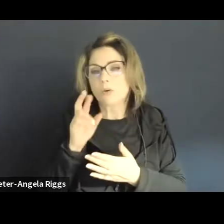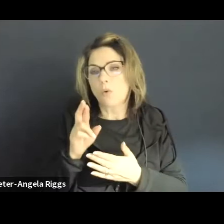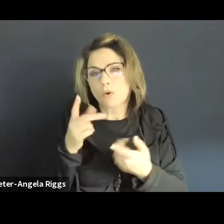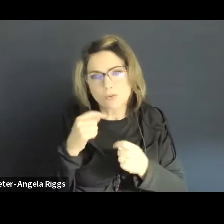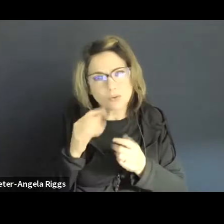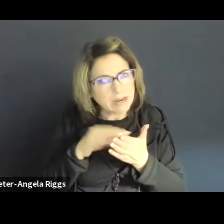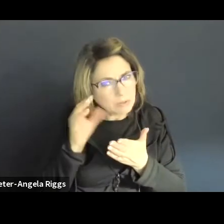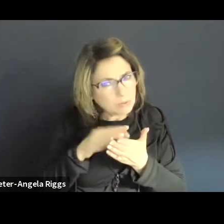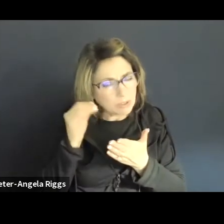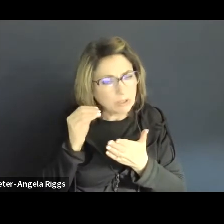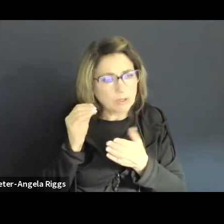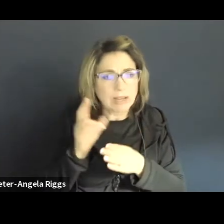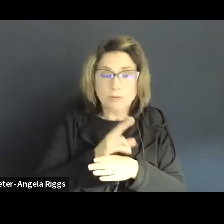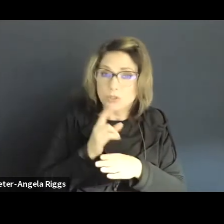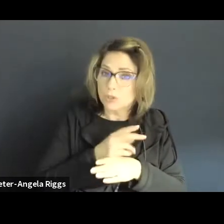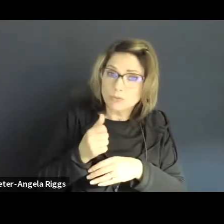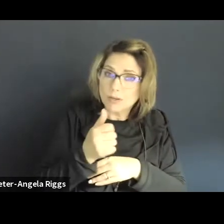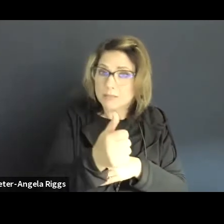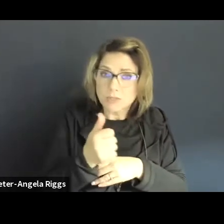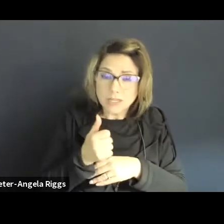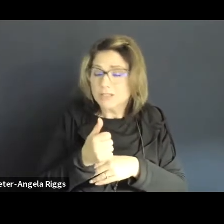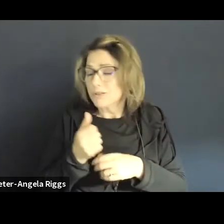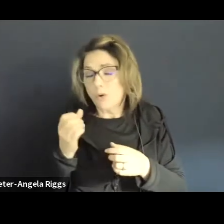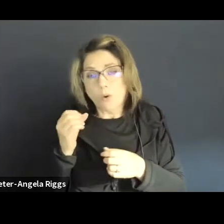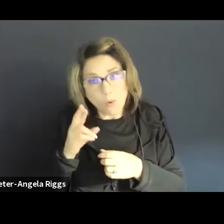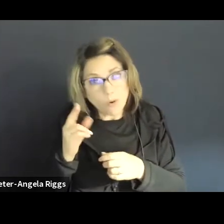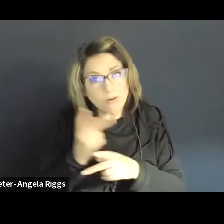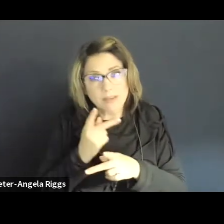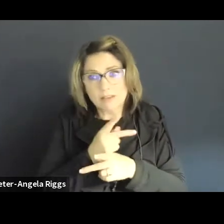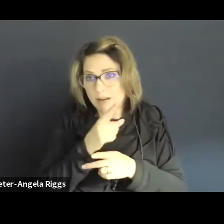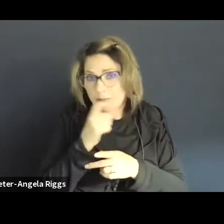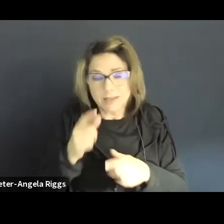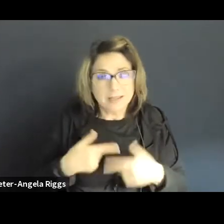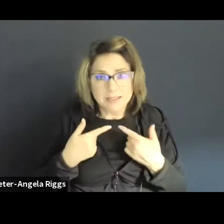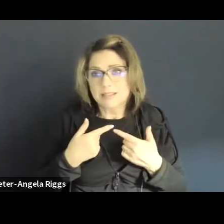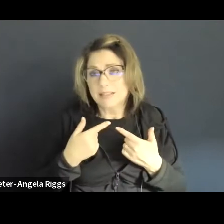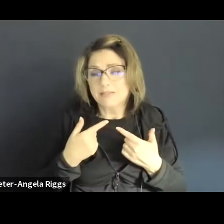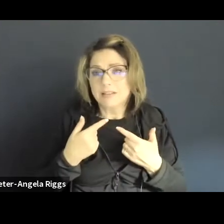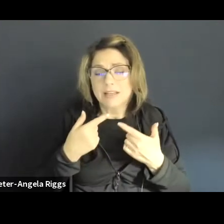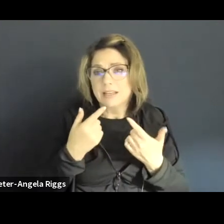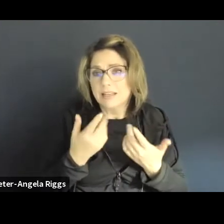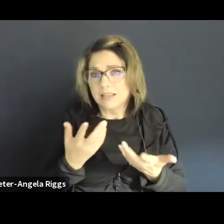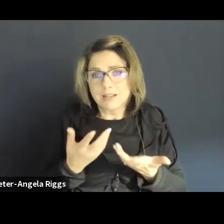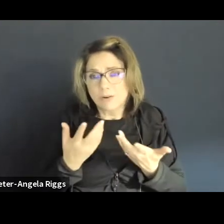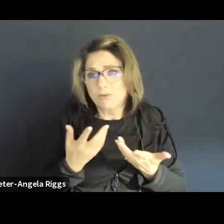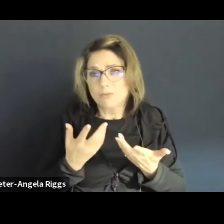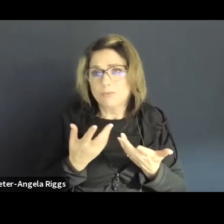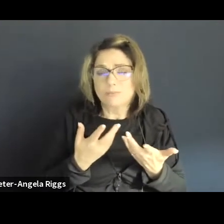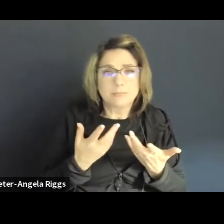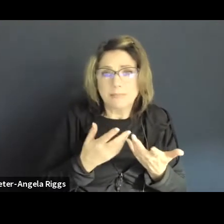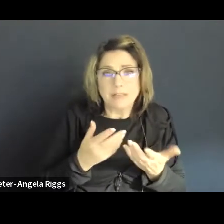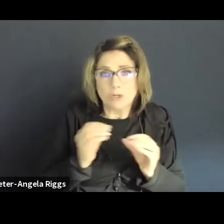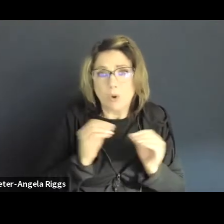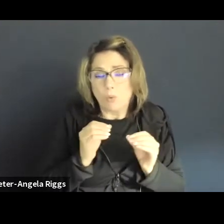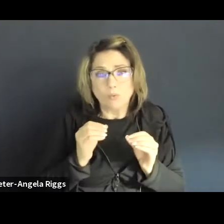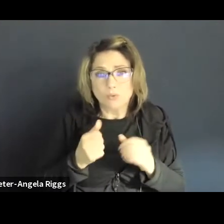to use transportation, or they're trying to figure out, because they're living in a food desert and they don't have access to transportation,